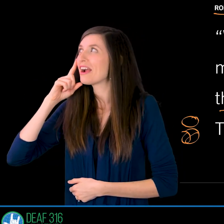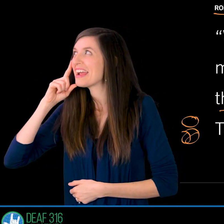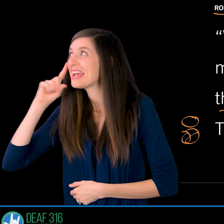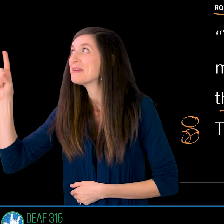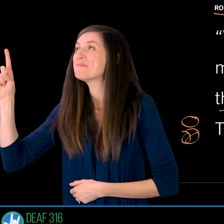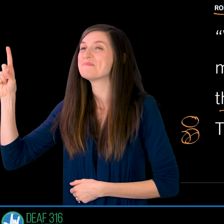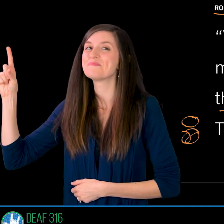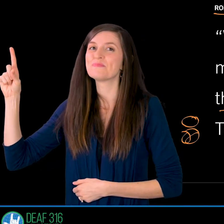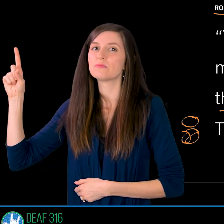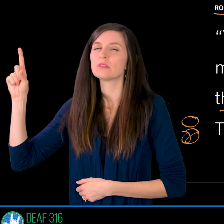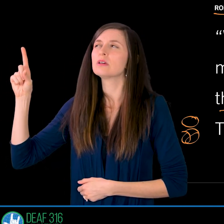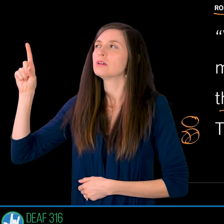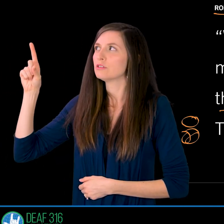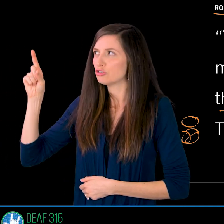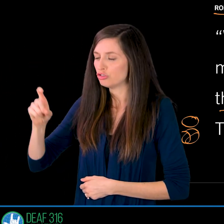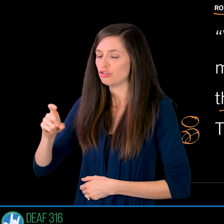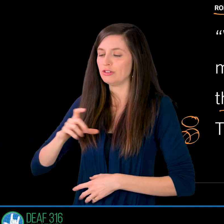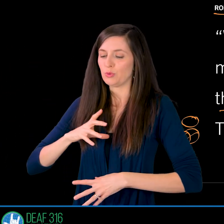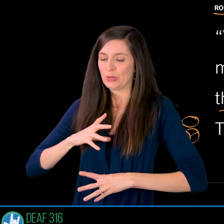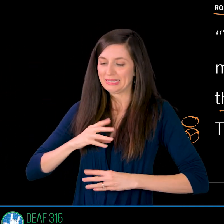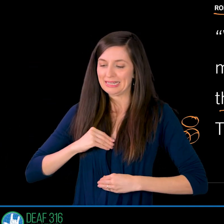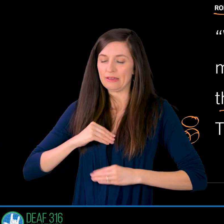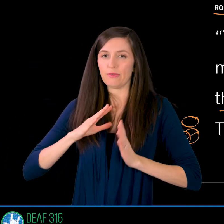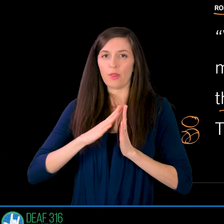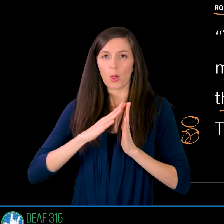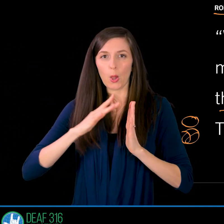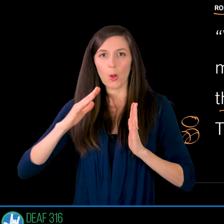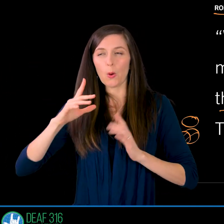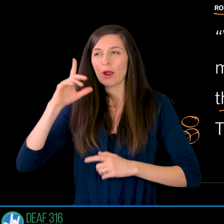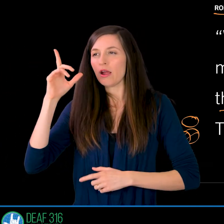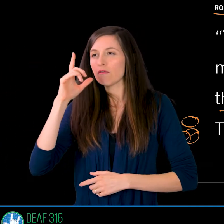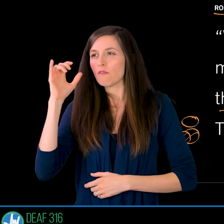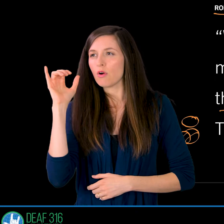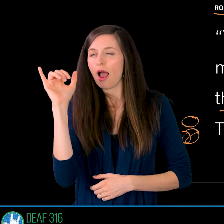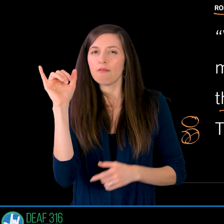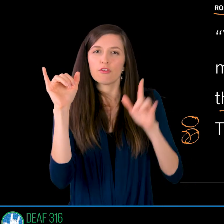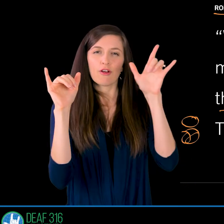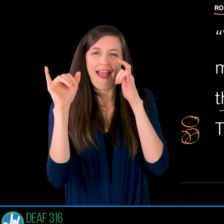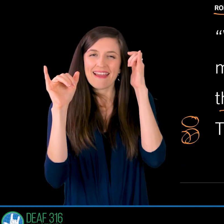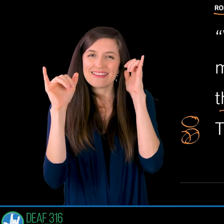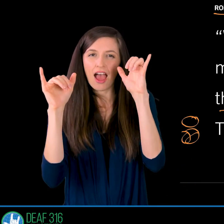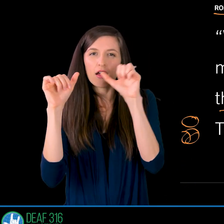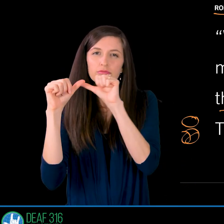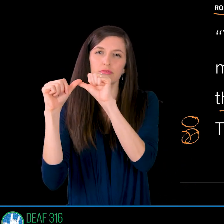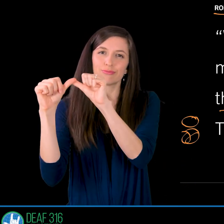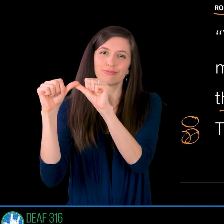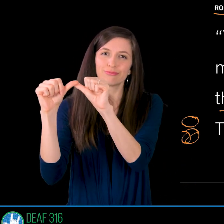to him be glory forever and ever.